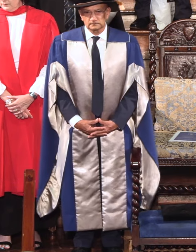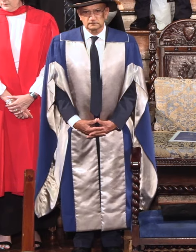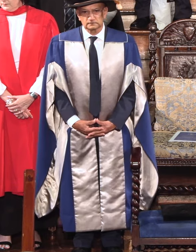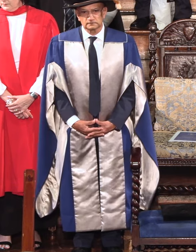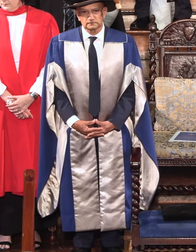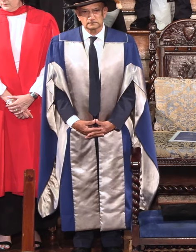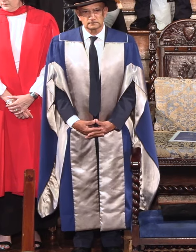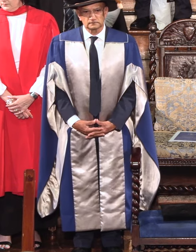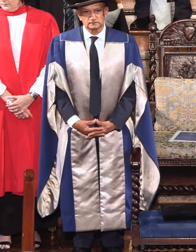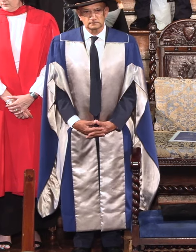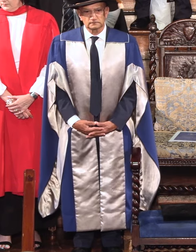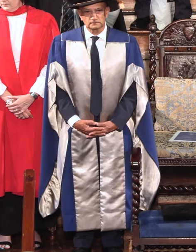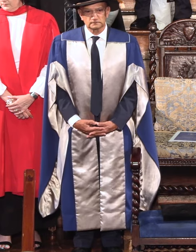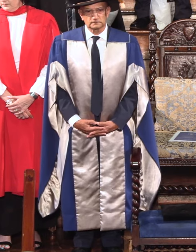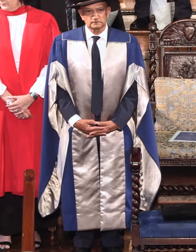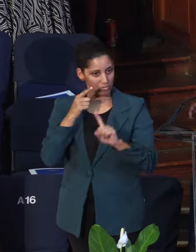potential graduate of UCT.